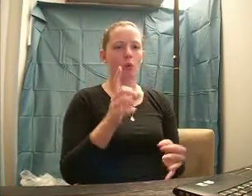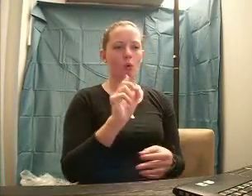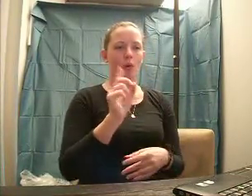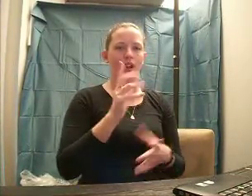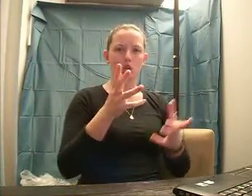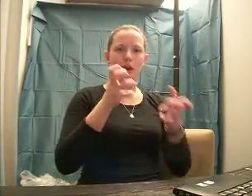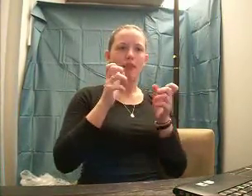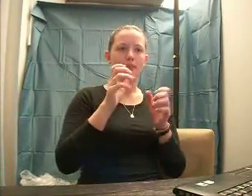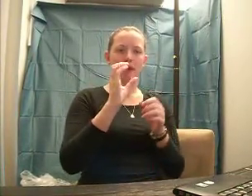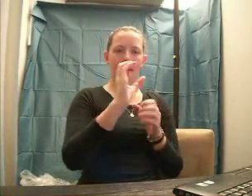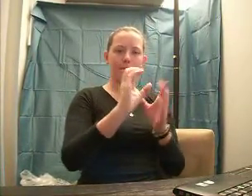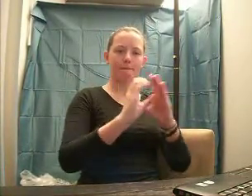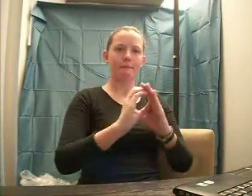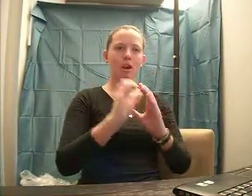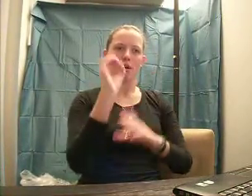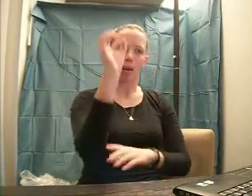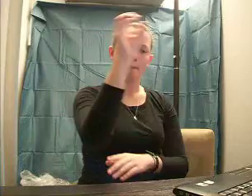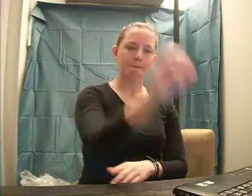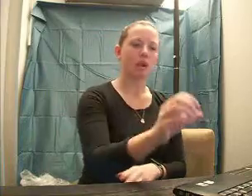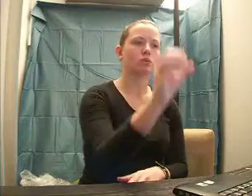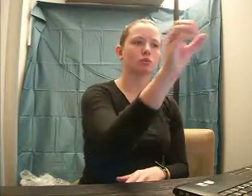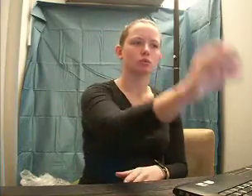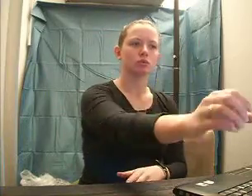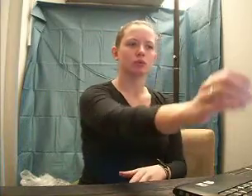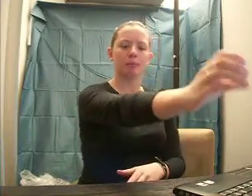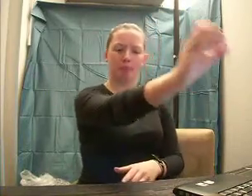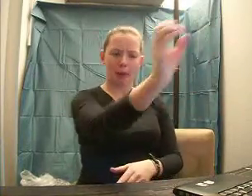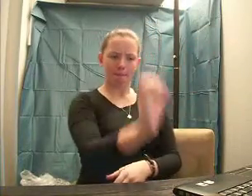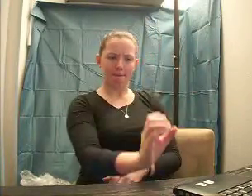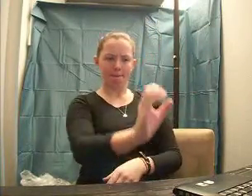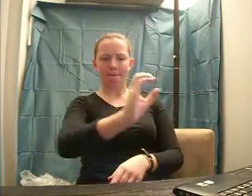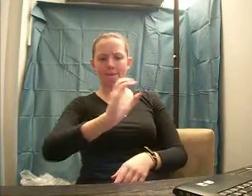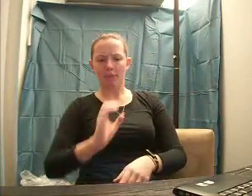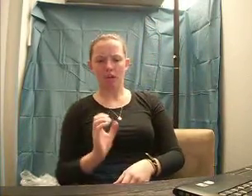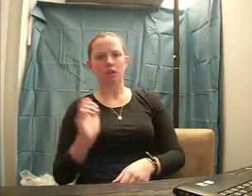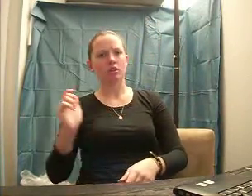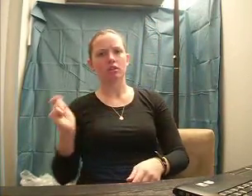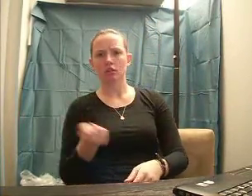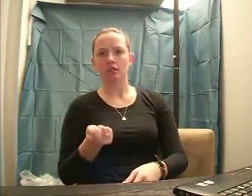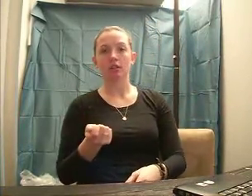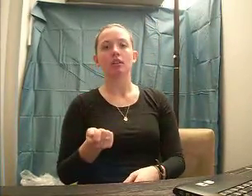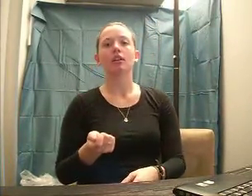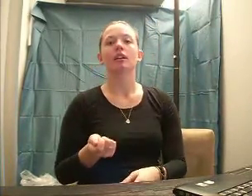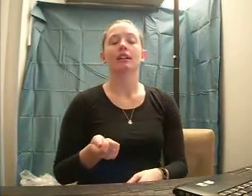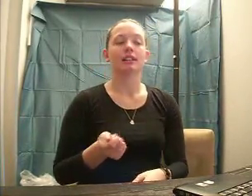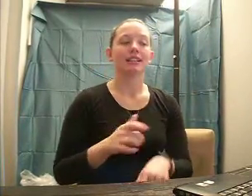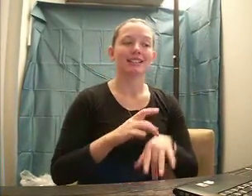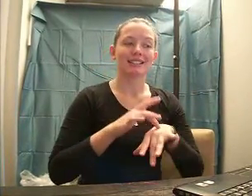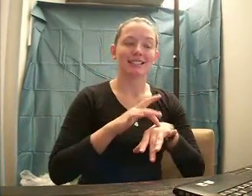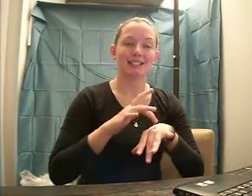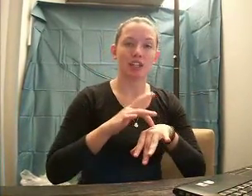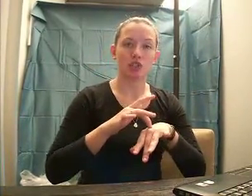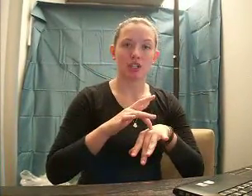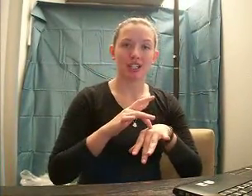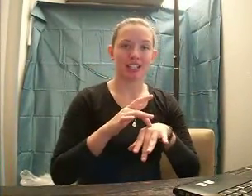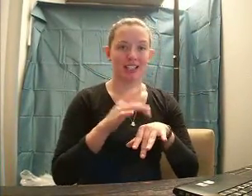you. There are two sources of information Bayes tells you. There's sensory evidence. You can use vision information, auditory